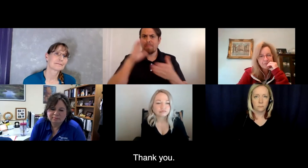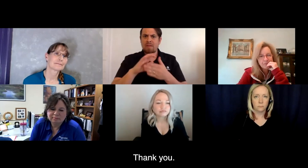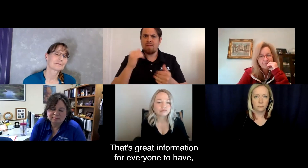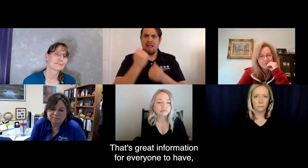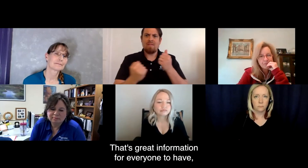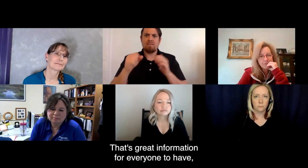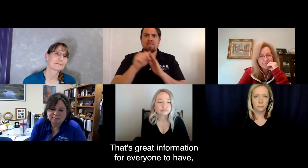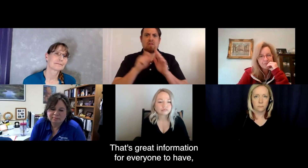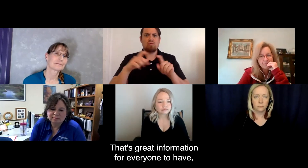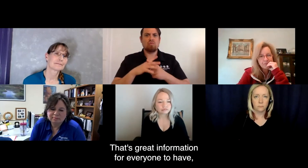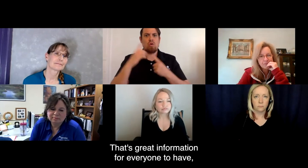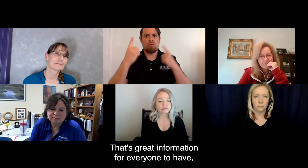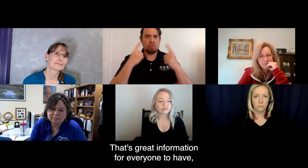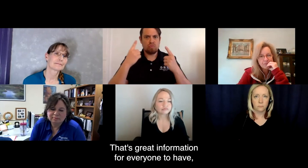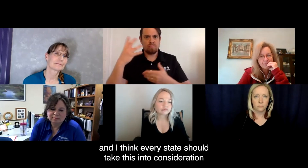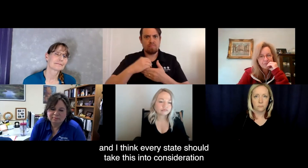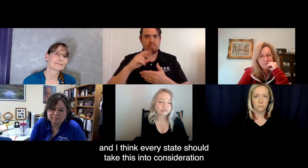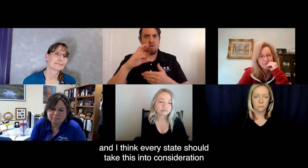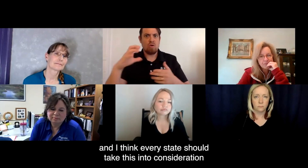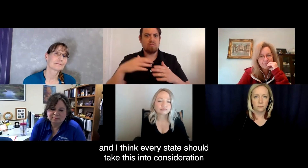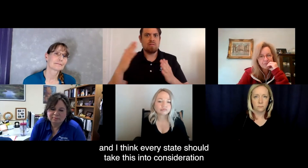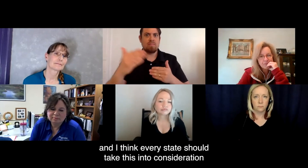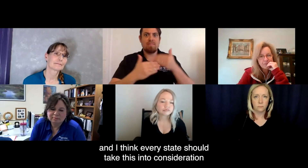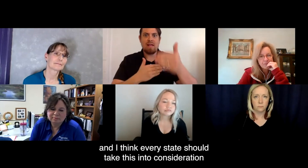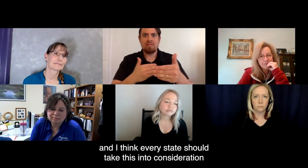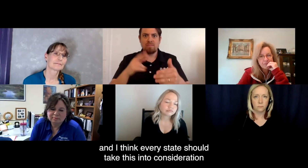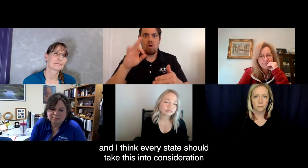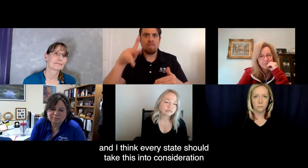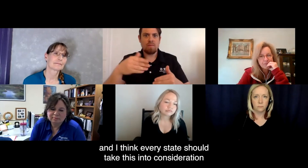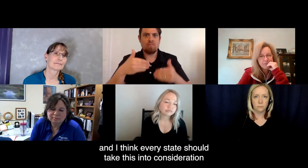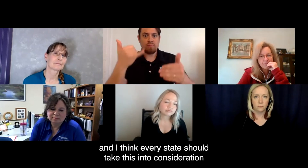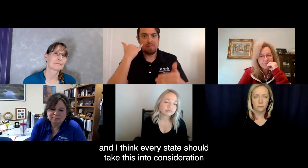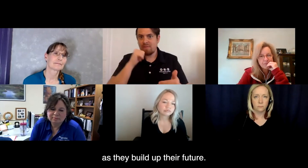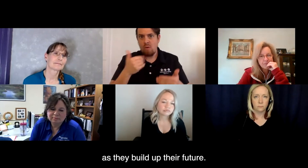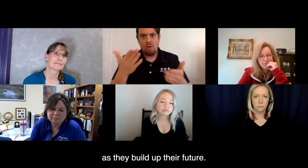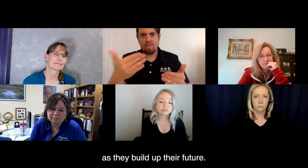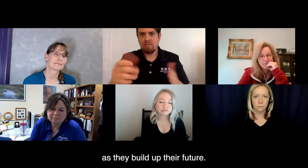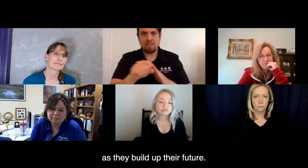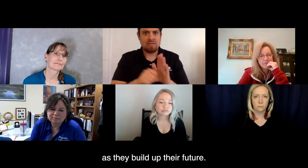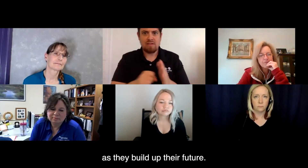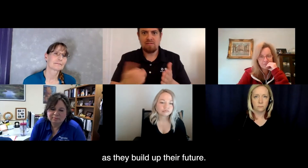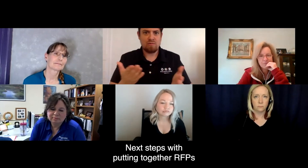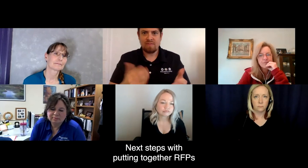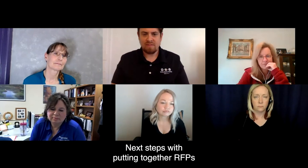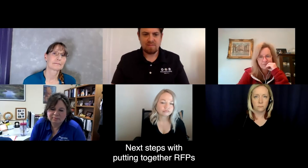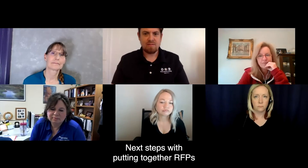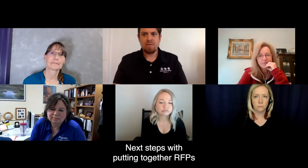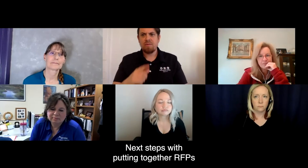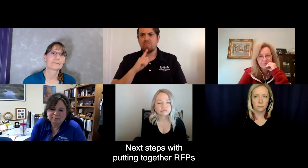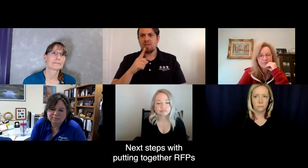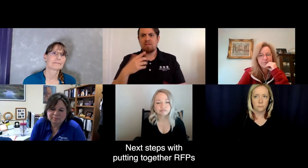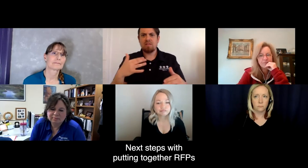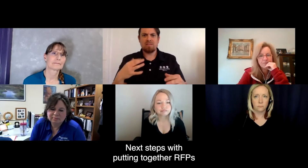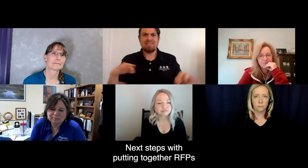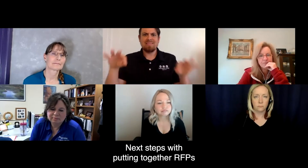Thank you. That's great information for everyone to have. And I think every state should take this into consideration as they build out their future next steps with